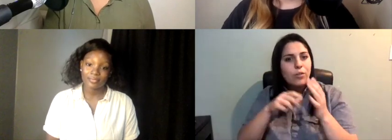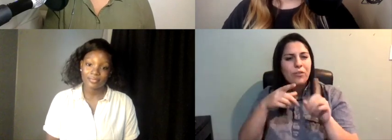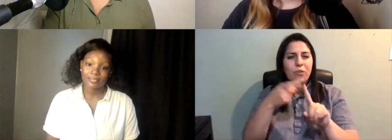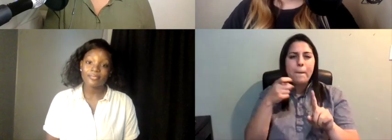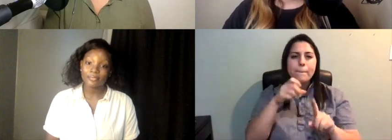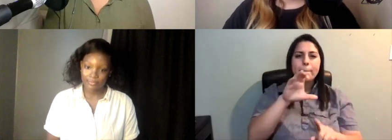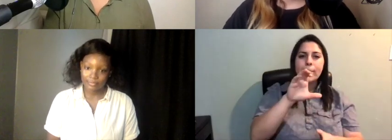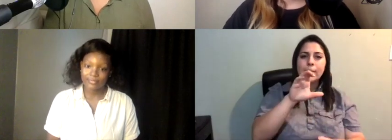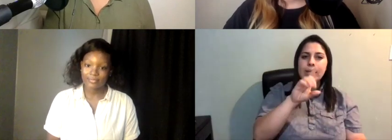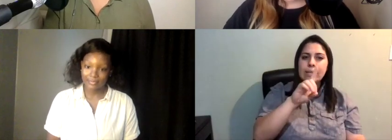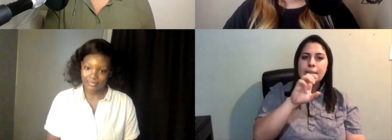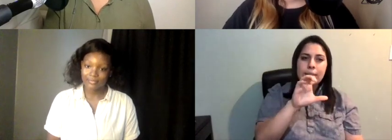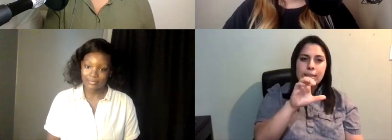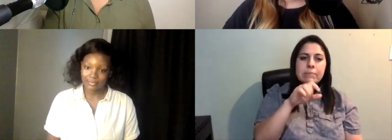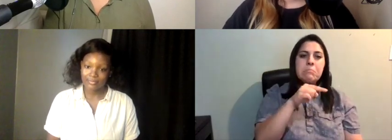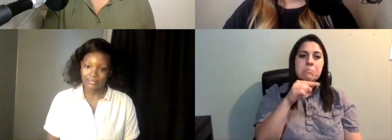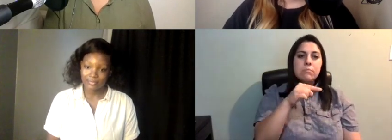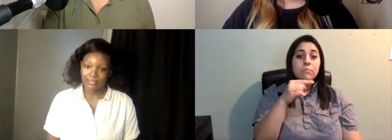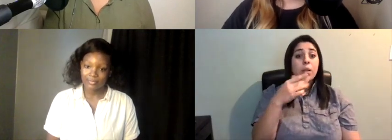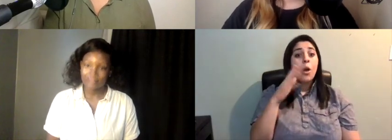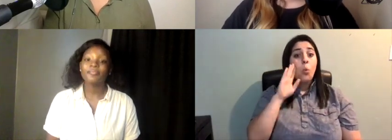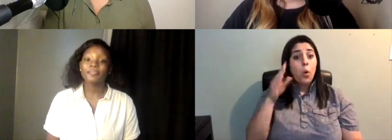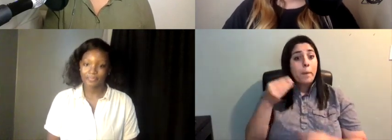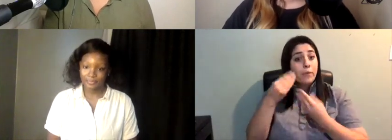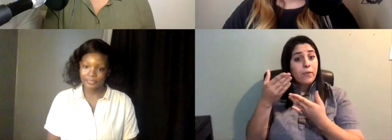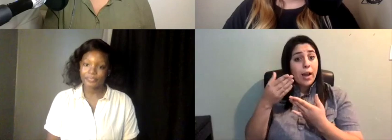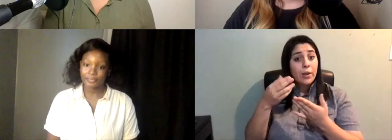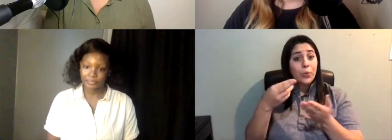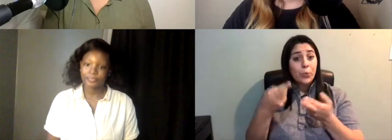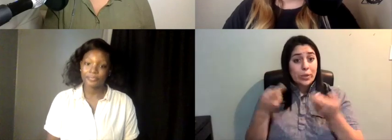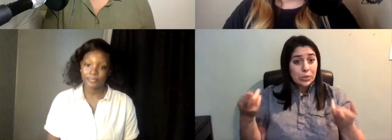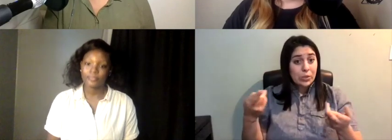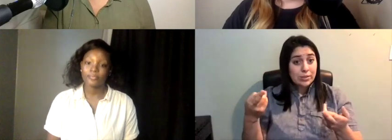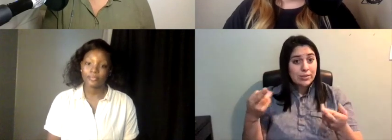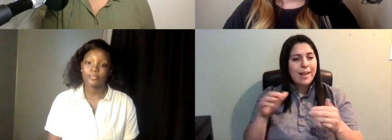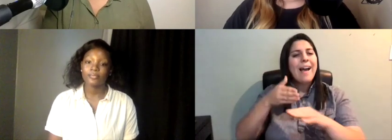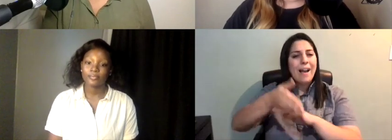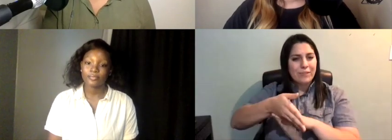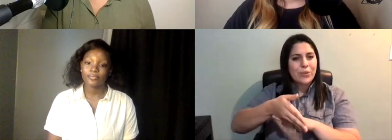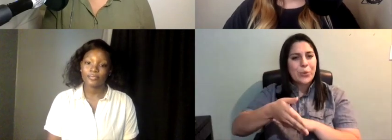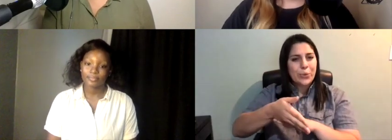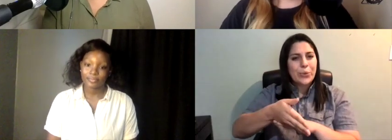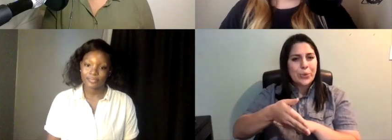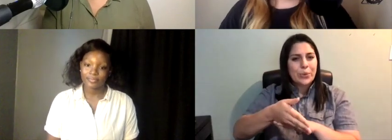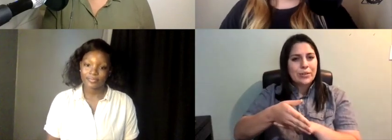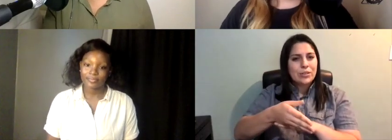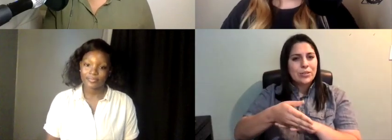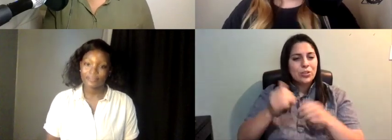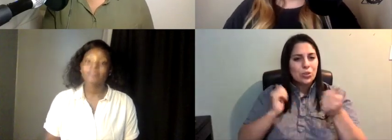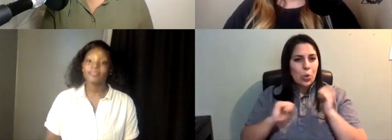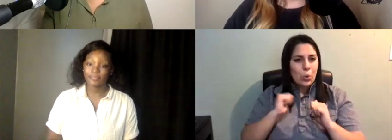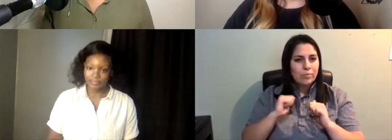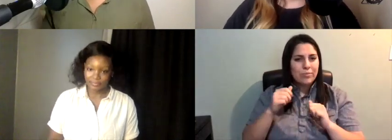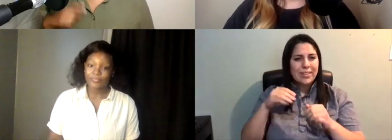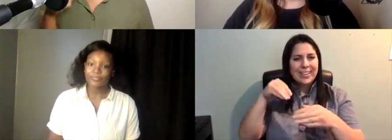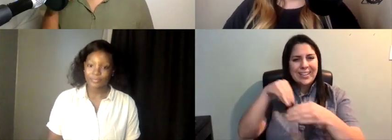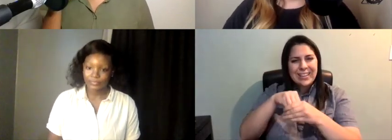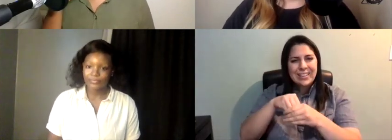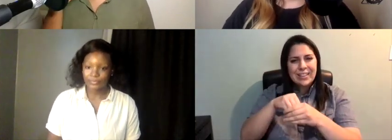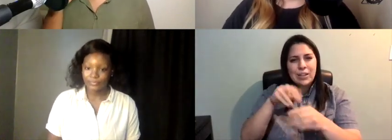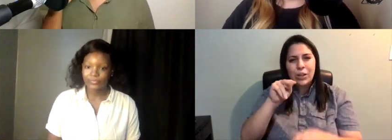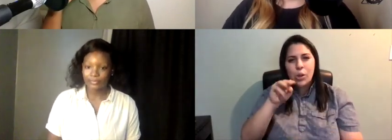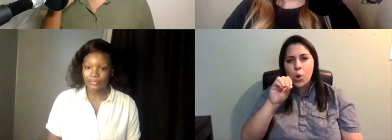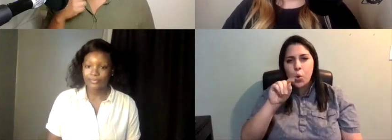know, our sources and links will be provided at the end of the show notes or, you know, above the comments. Let me just give props